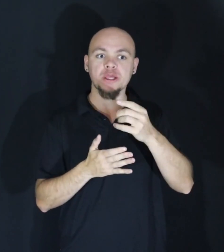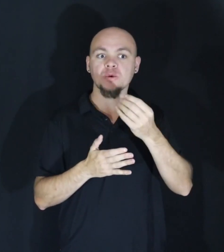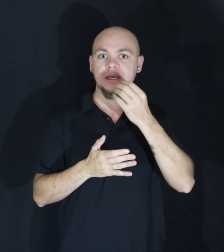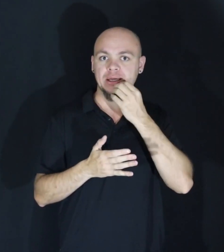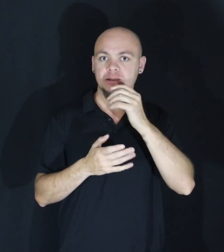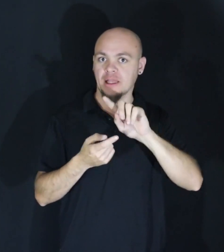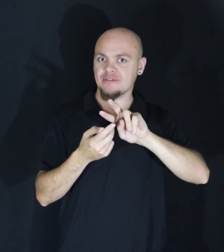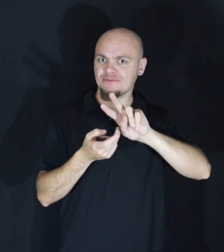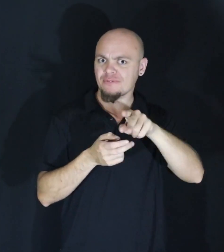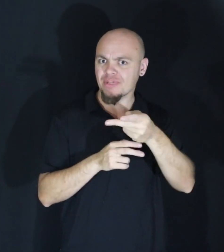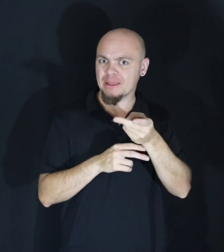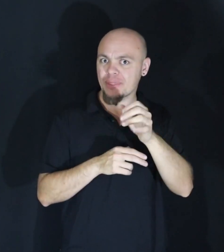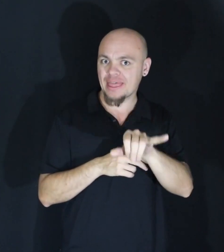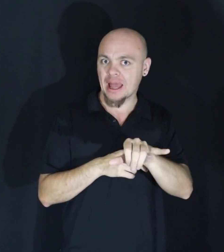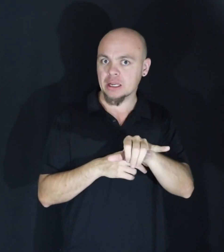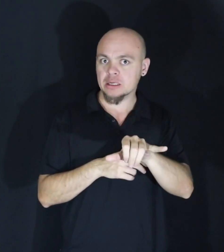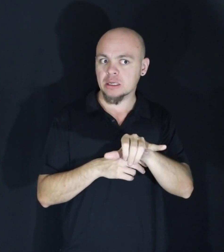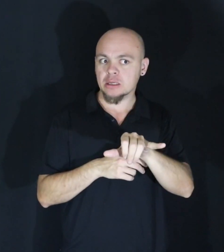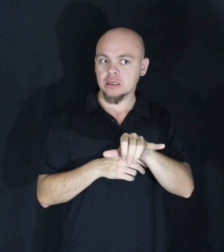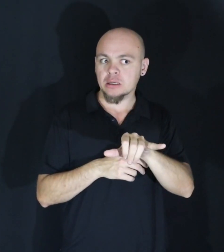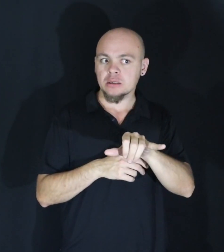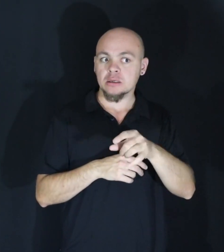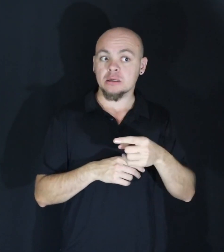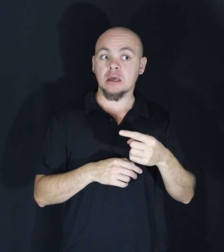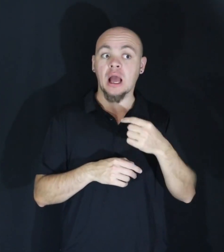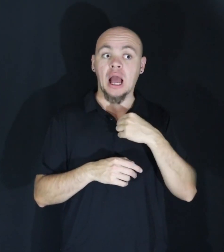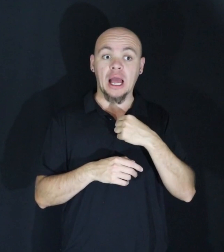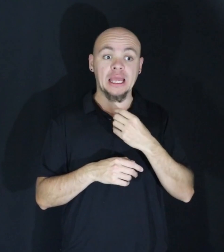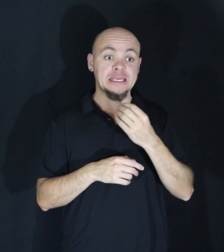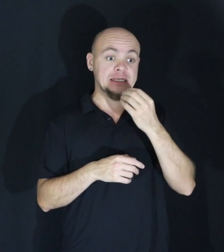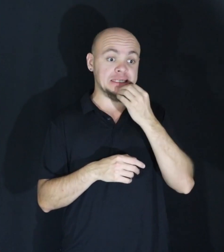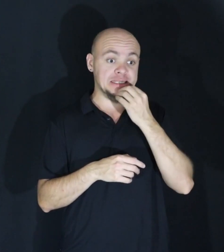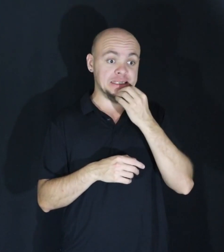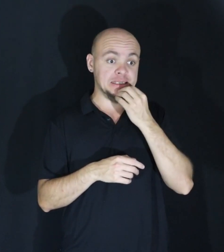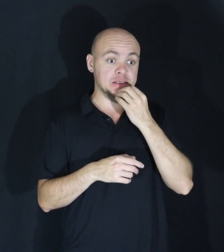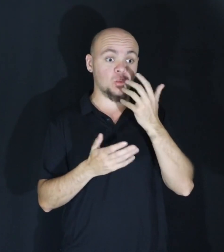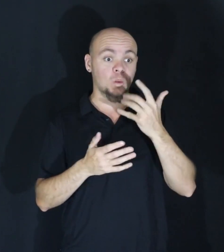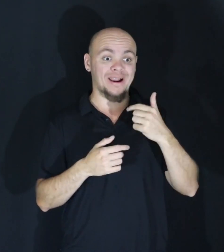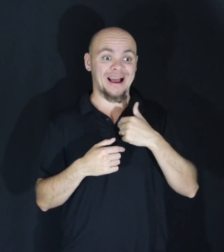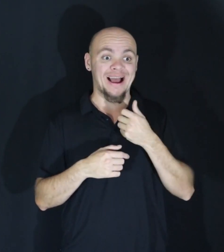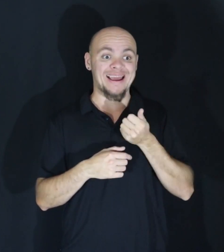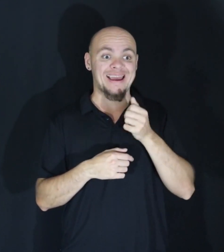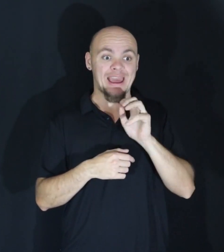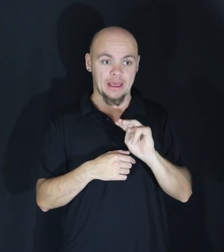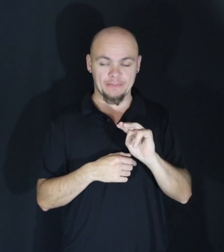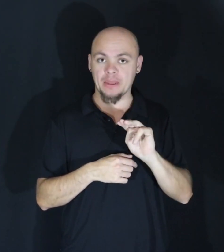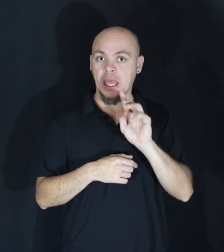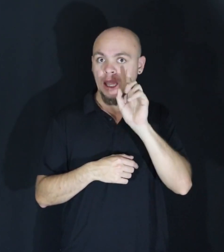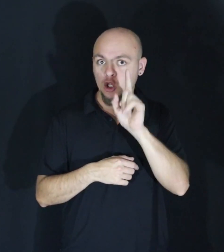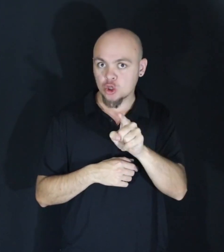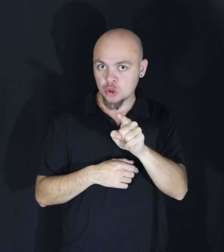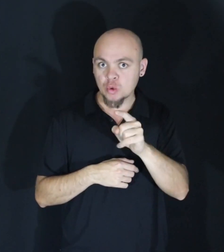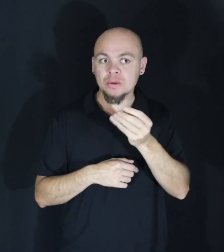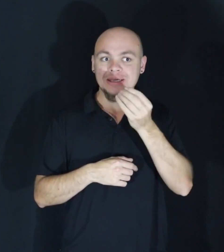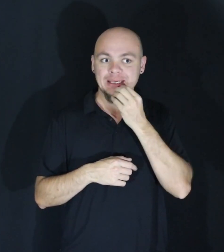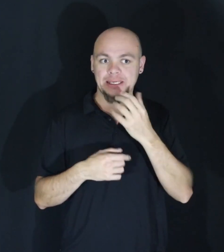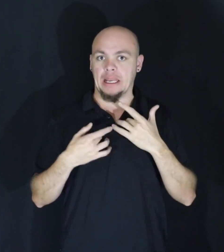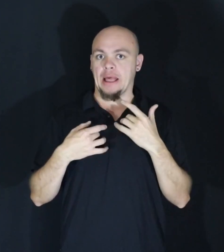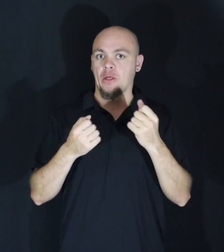around and decide you eat what you are, and you are a healthy